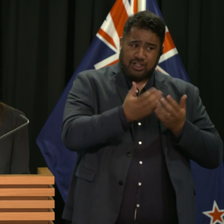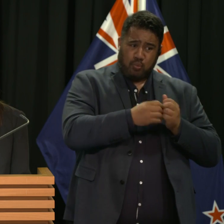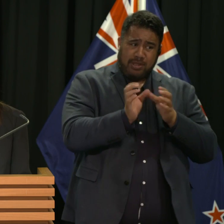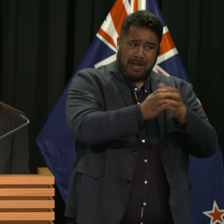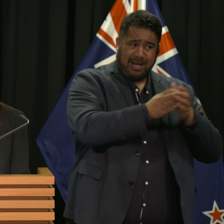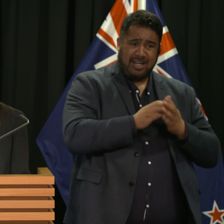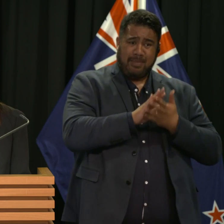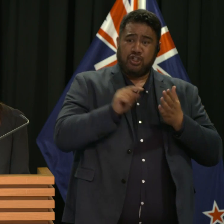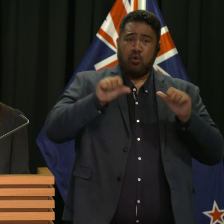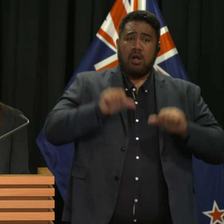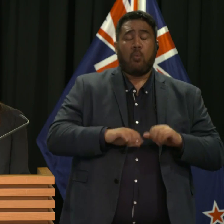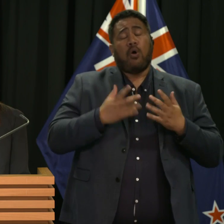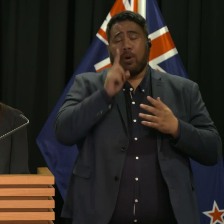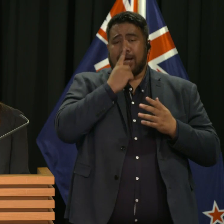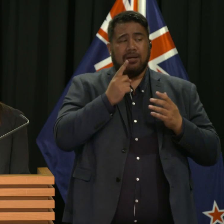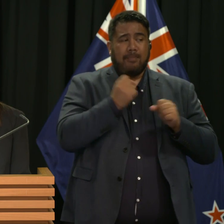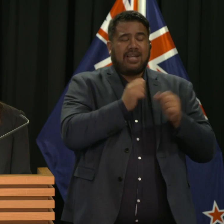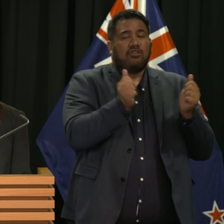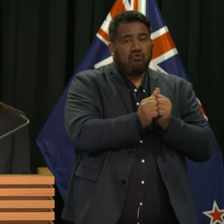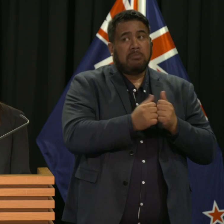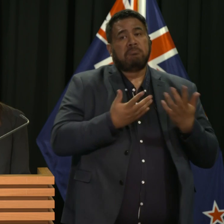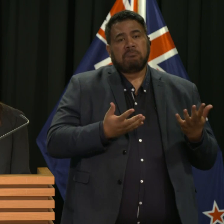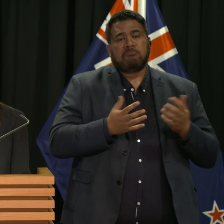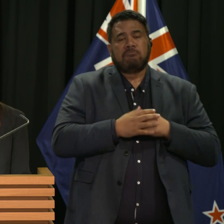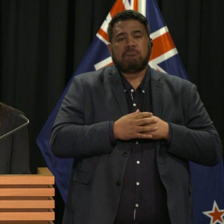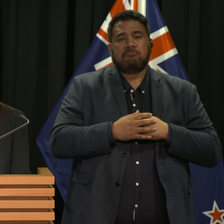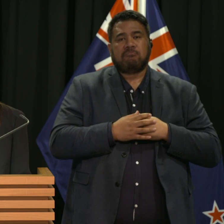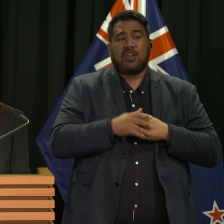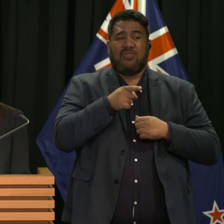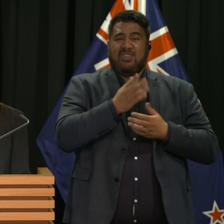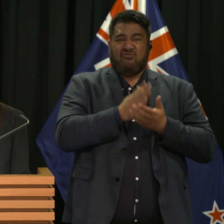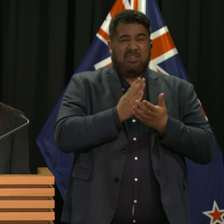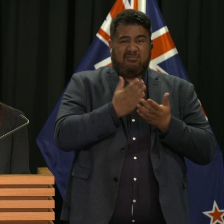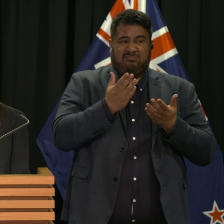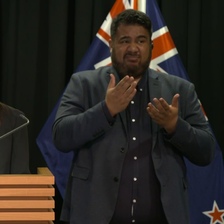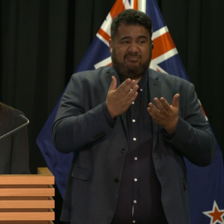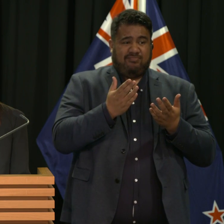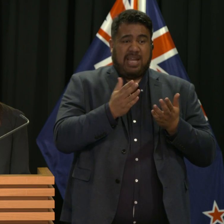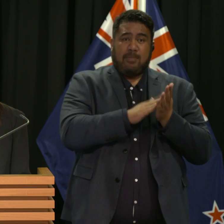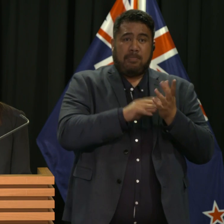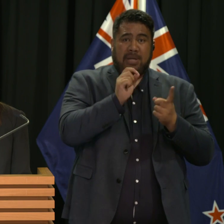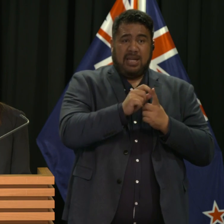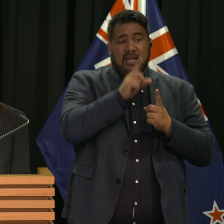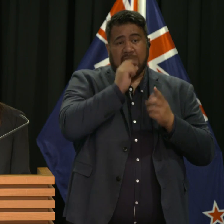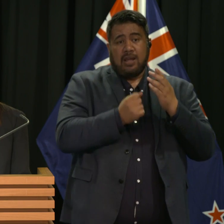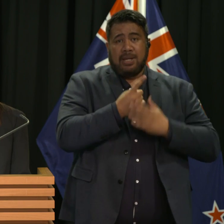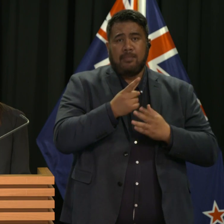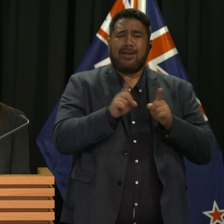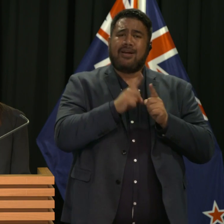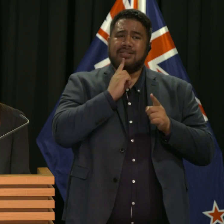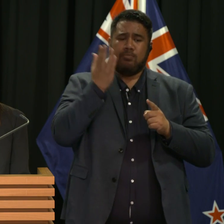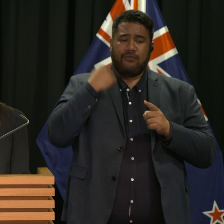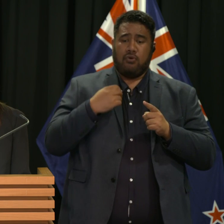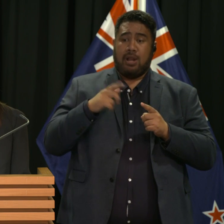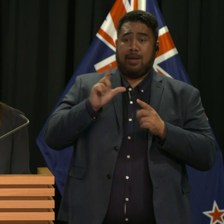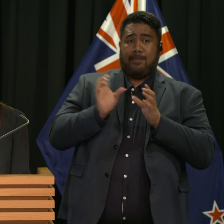lost. We were unable to form consensus. And that's just a simple reality of MMP government. But again, Labour has put in